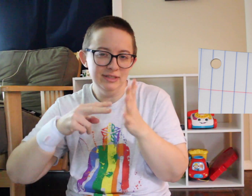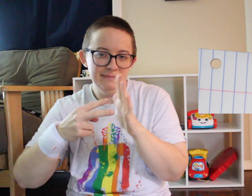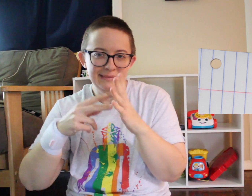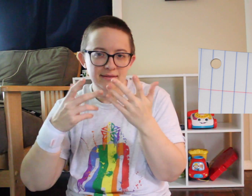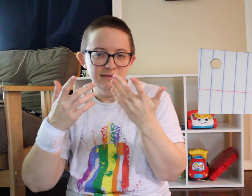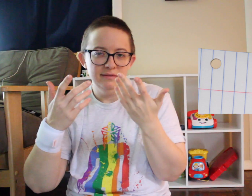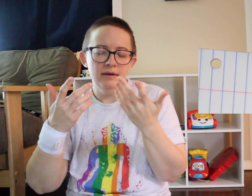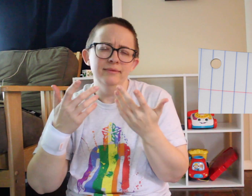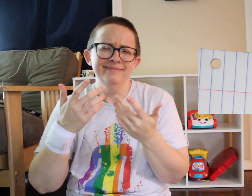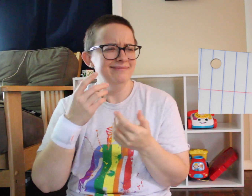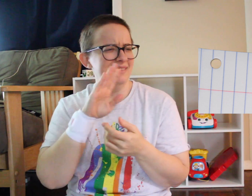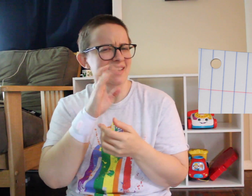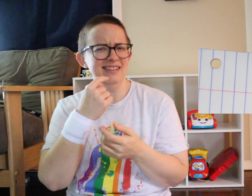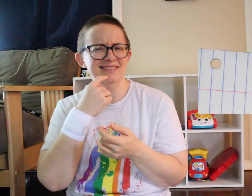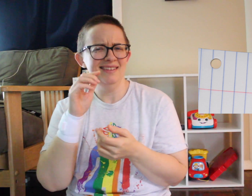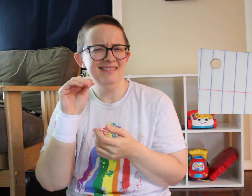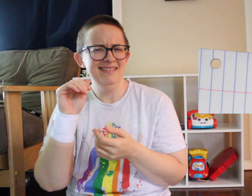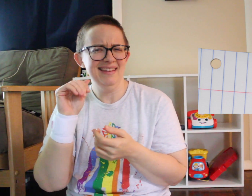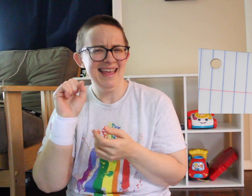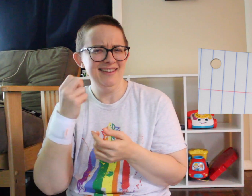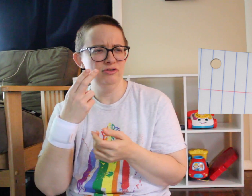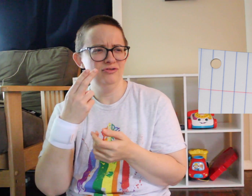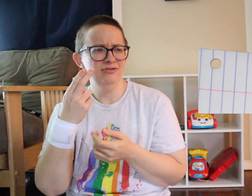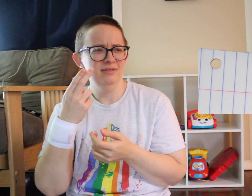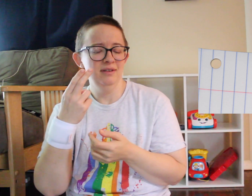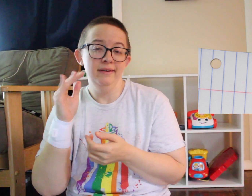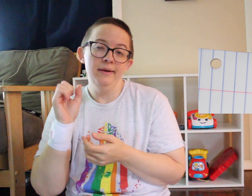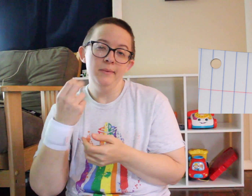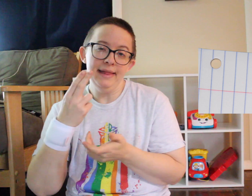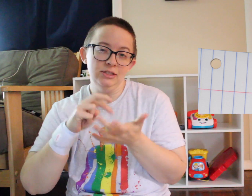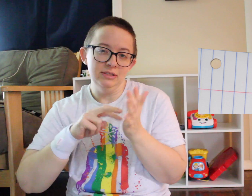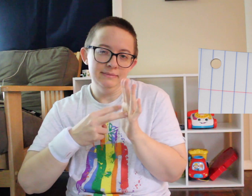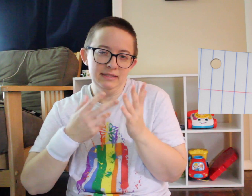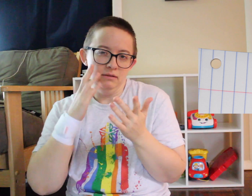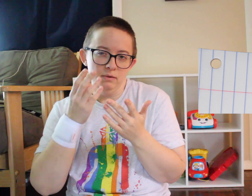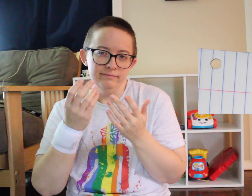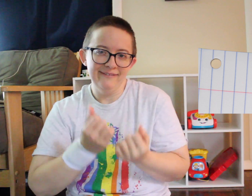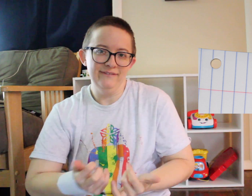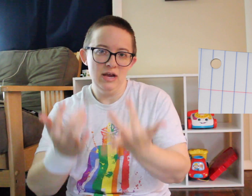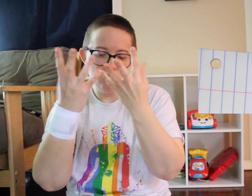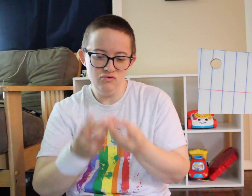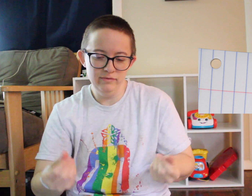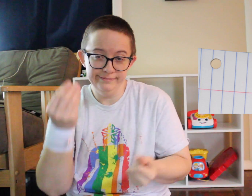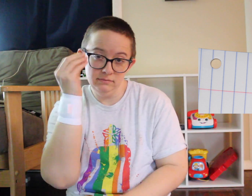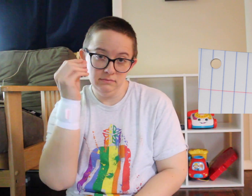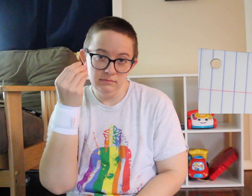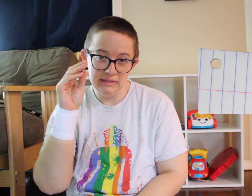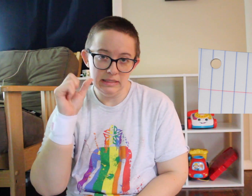Obviously, a crew just means, well, I don't think I ever said what ash meant. Well, you know what ash is. Like, there's fire and soot, and that's